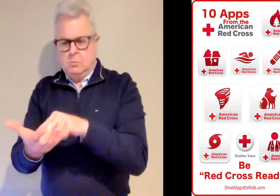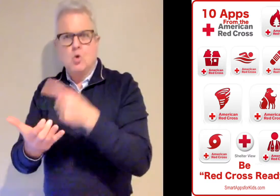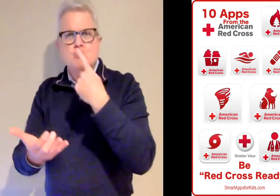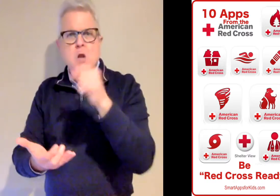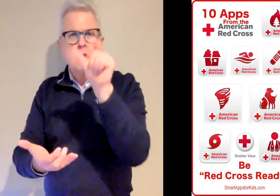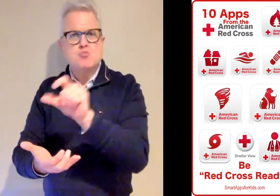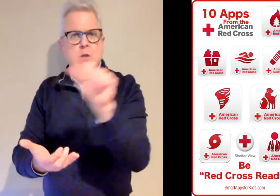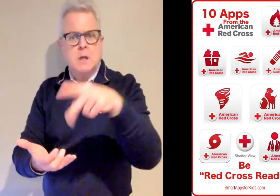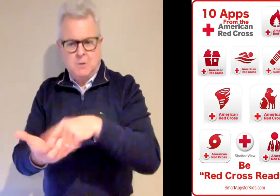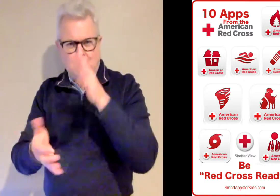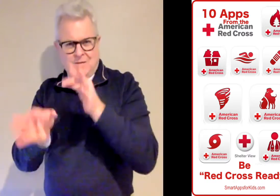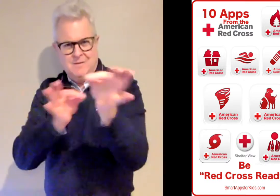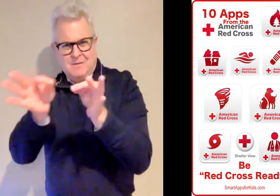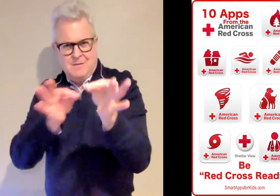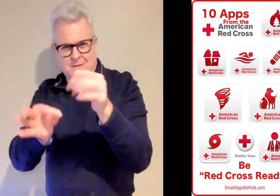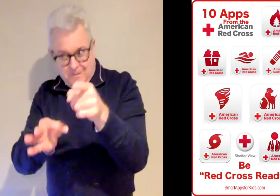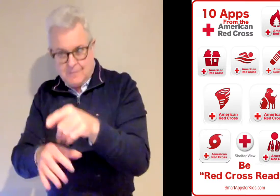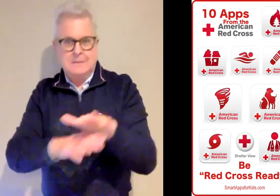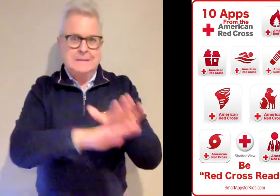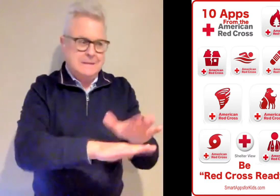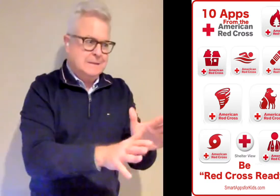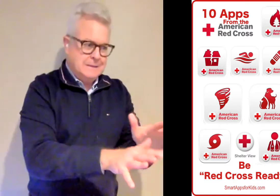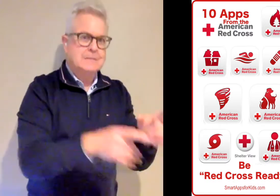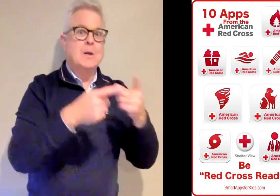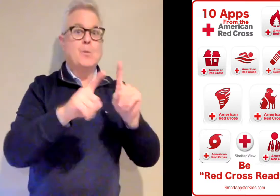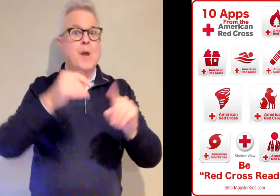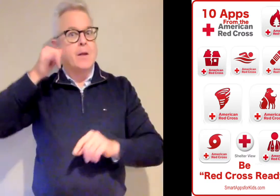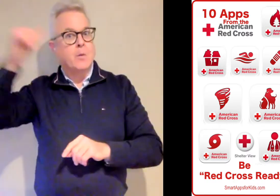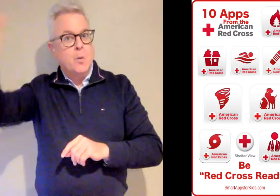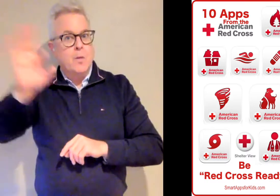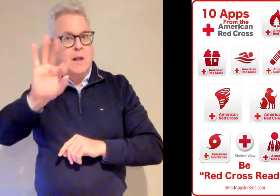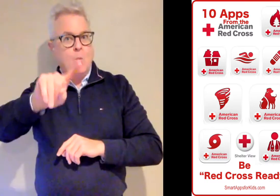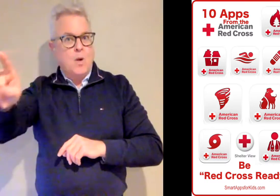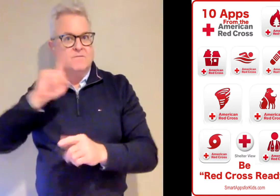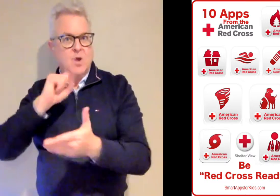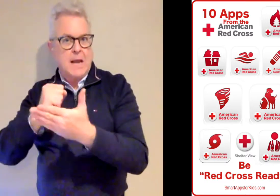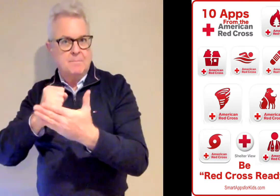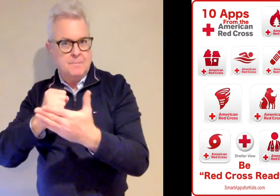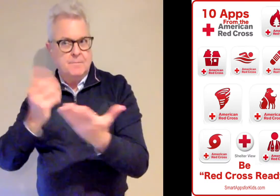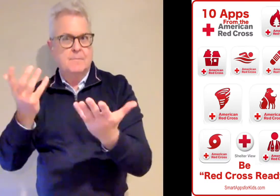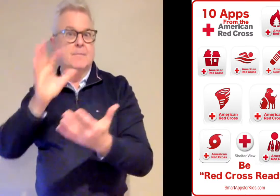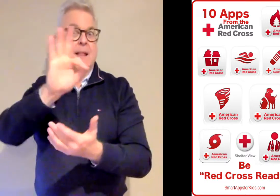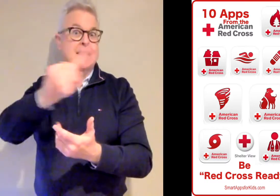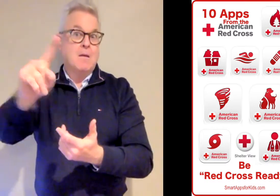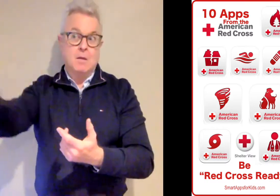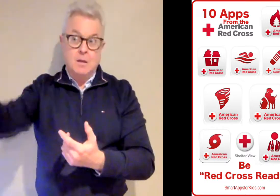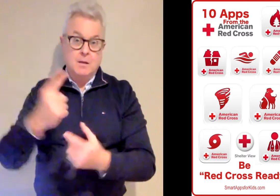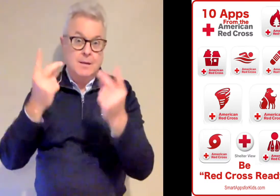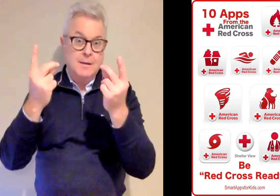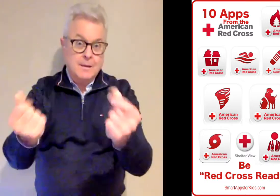the case may do, the Red Cross has information in that app to tell you how to go about assisting that